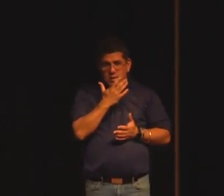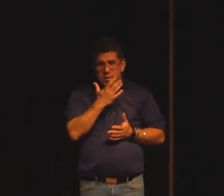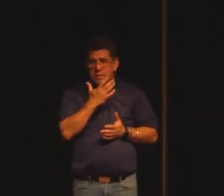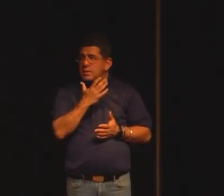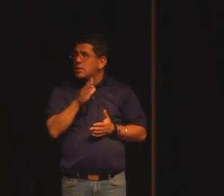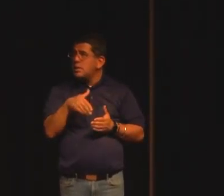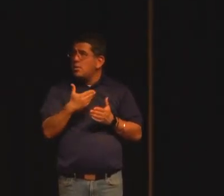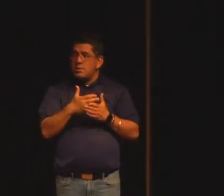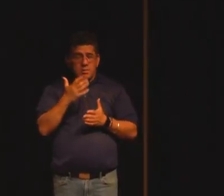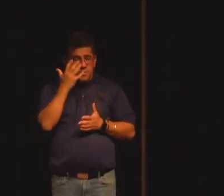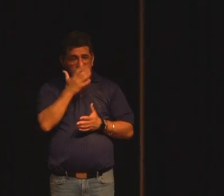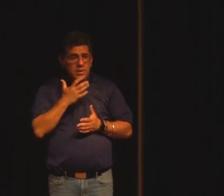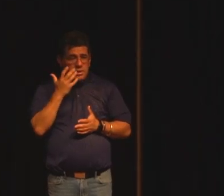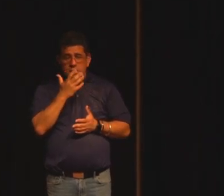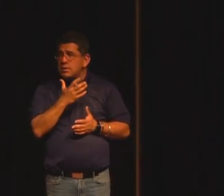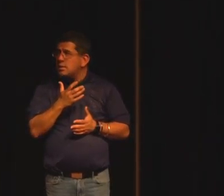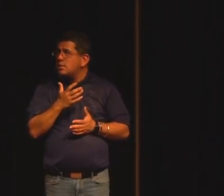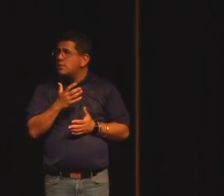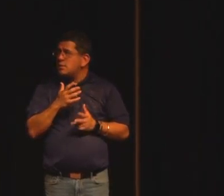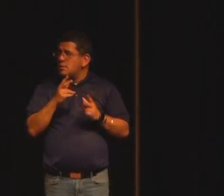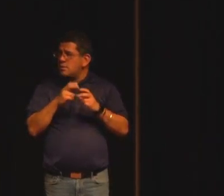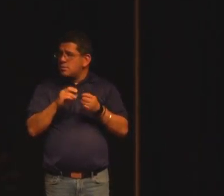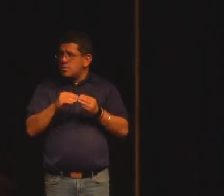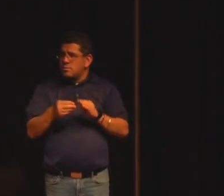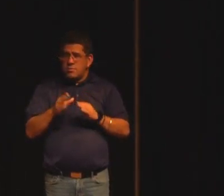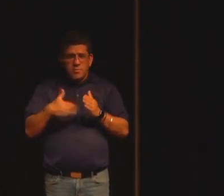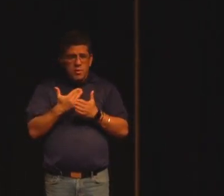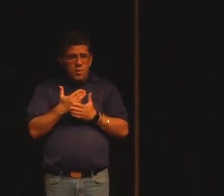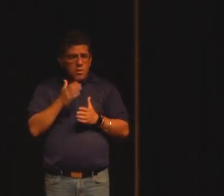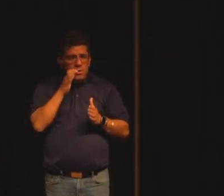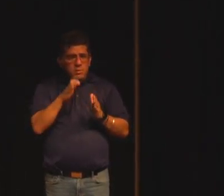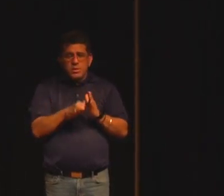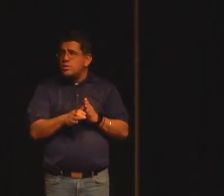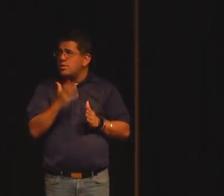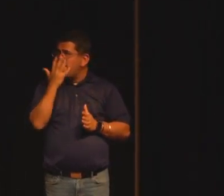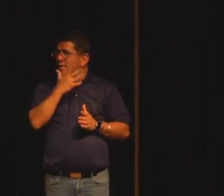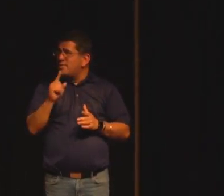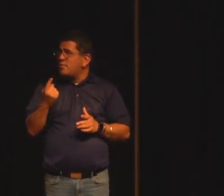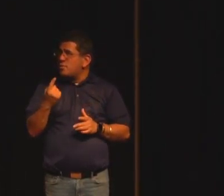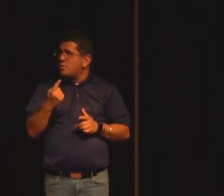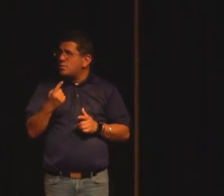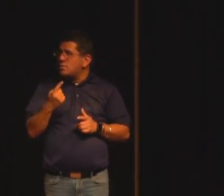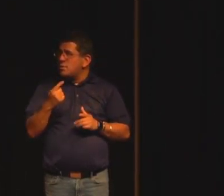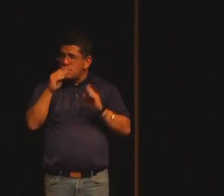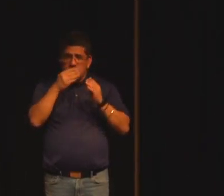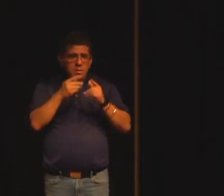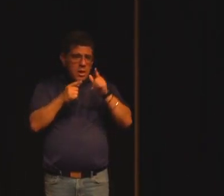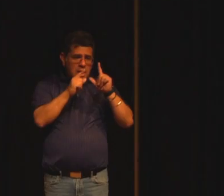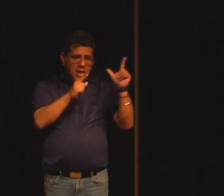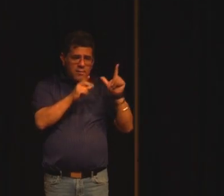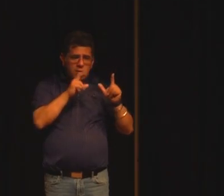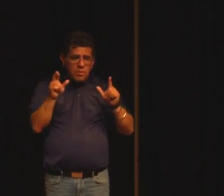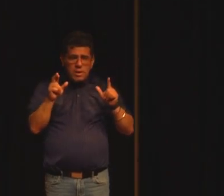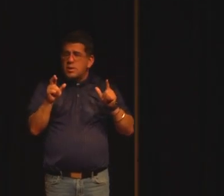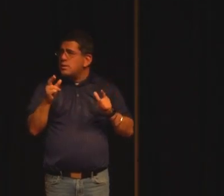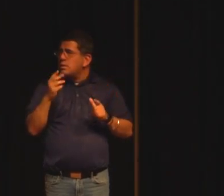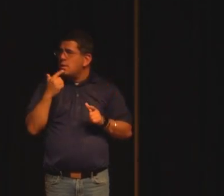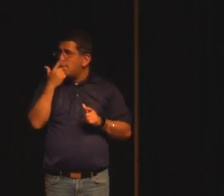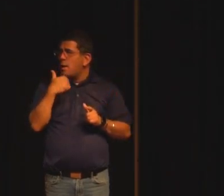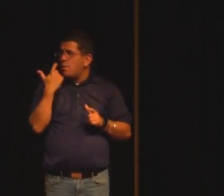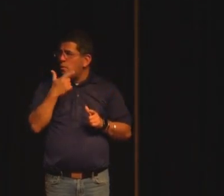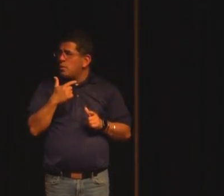a whole image of your face, calculating some numbers from the whole image, we'll dip the face first, then we'll isolate the left eye, the right eye, the mouth